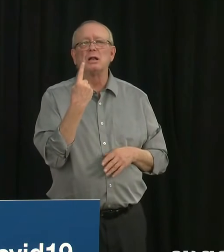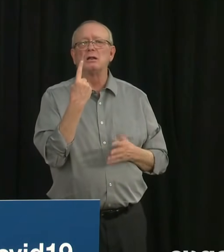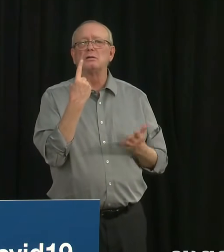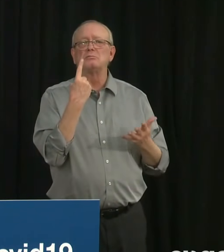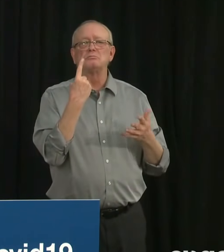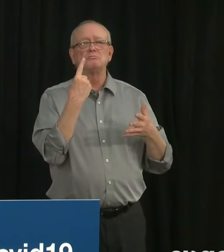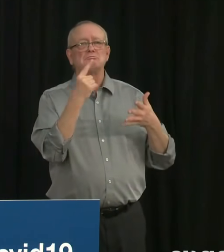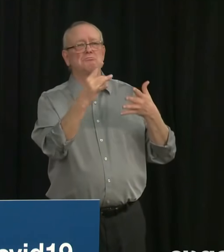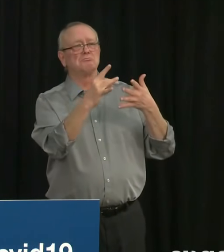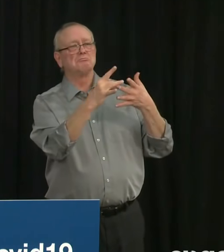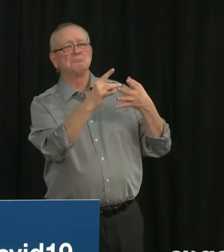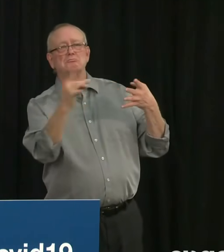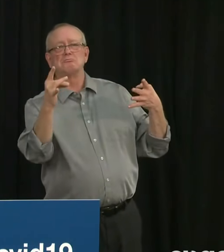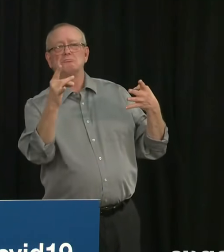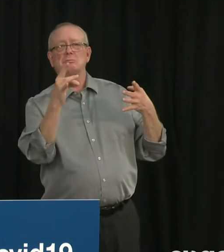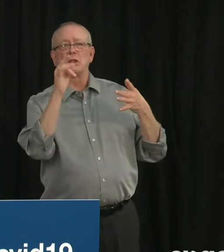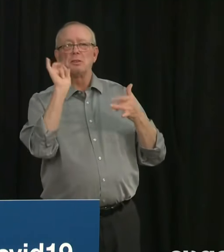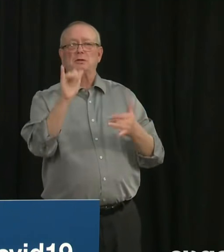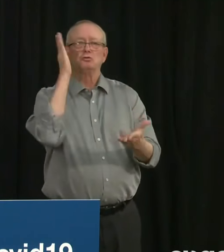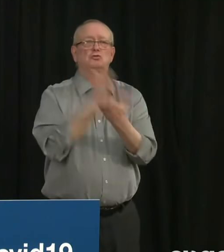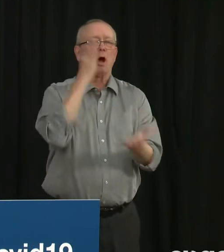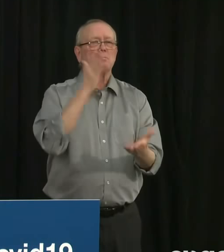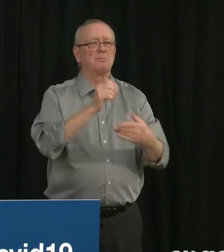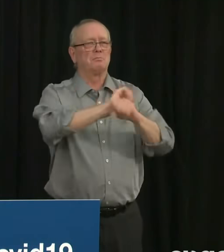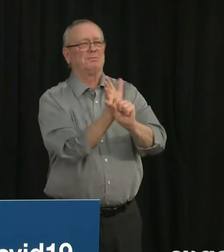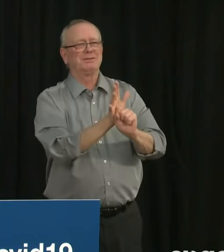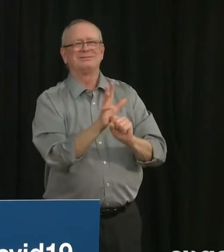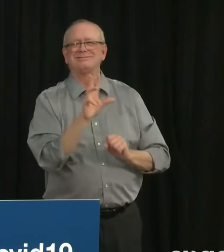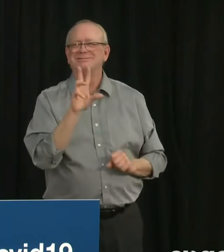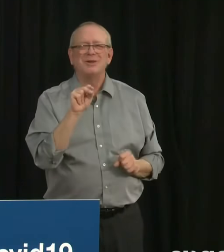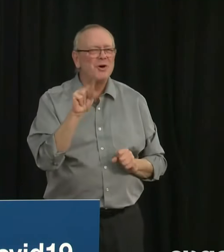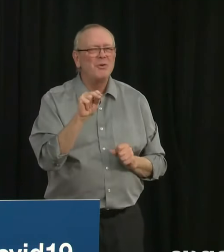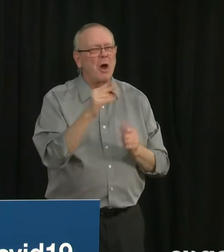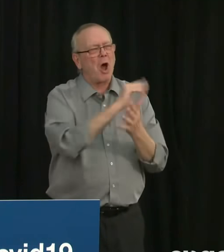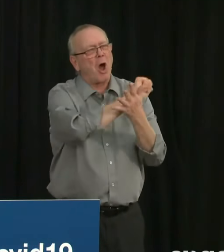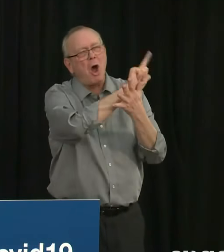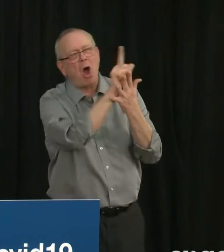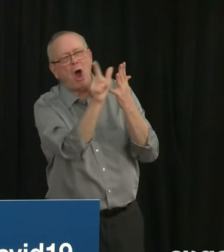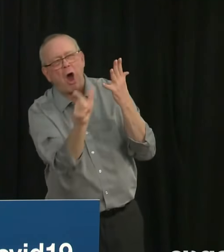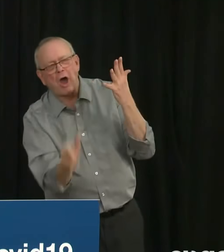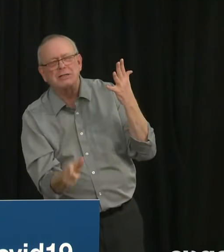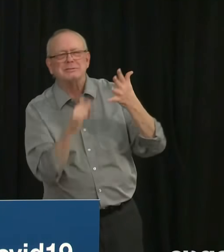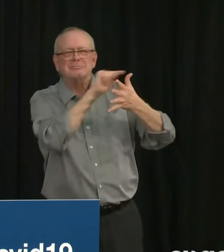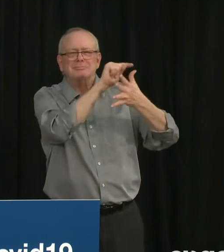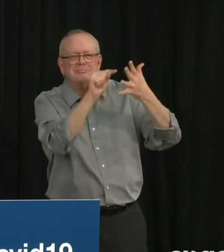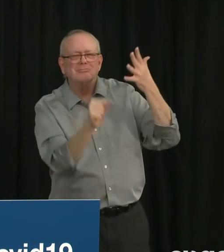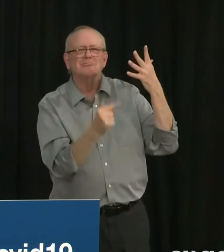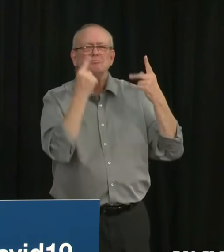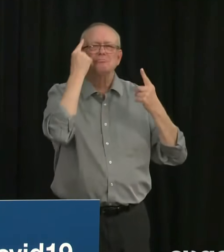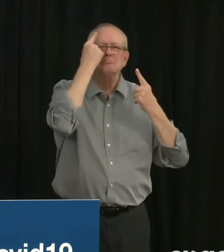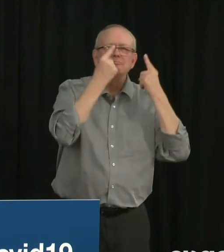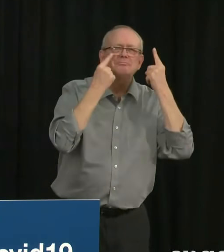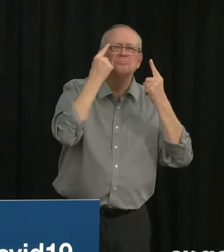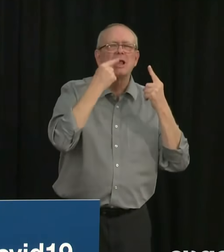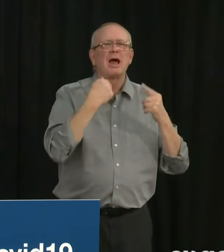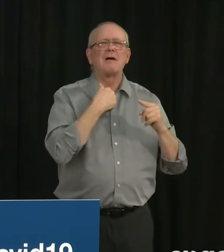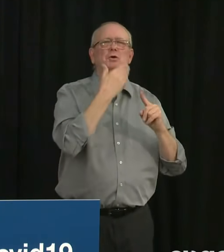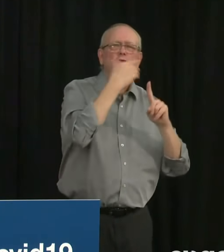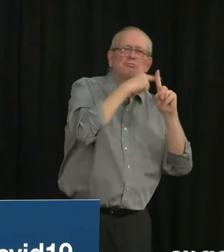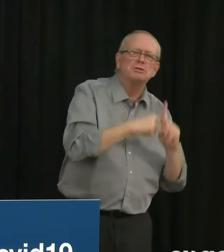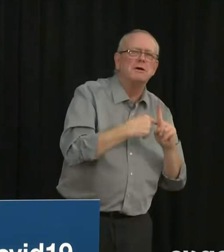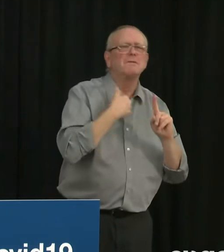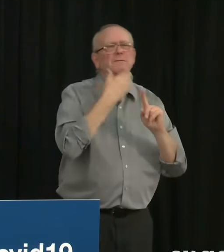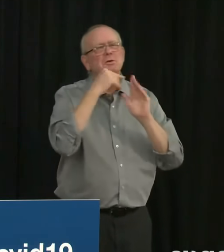right away. And so again, all of these measures need to be considered, and we do try in the recommendations we put forward